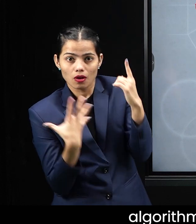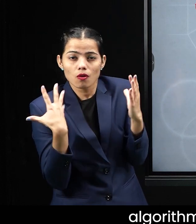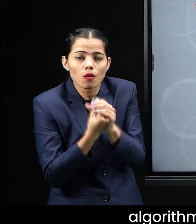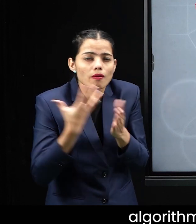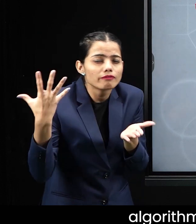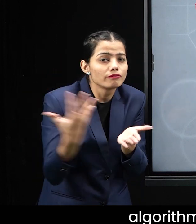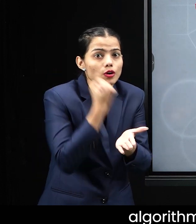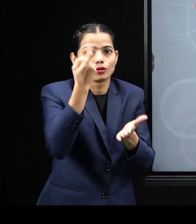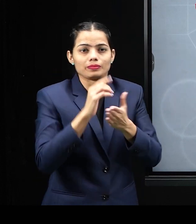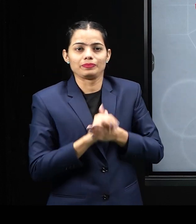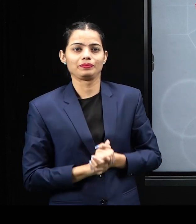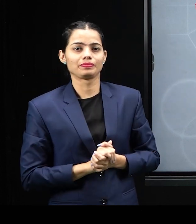35, we get